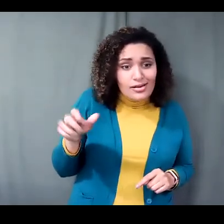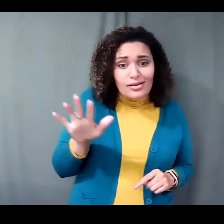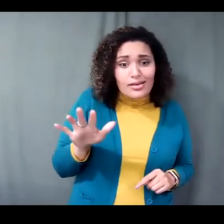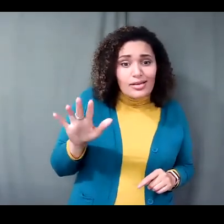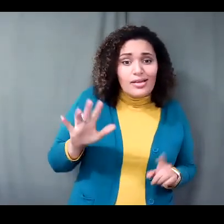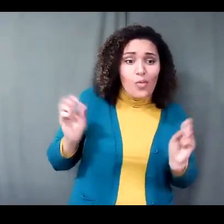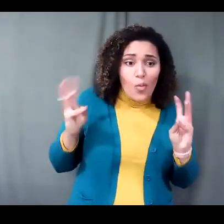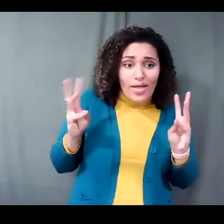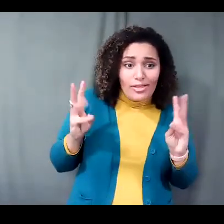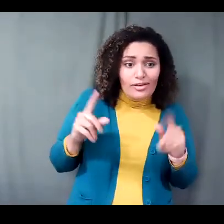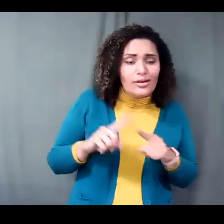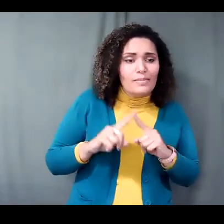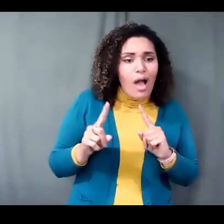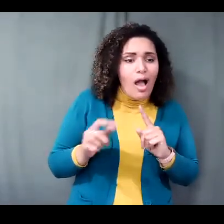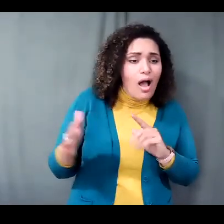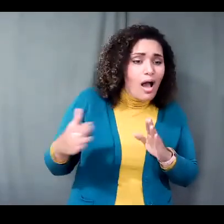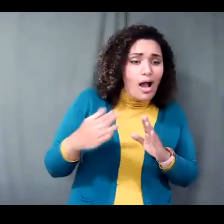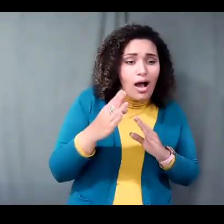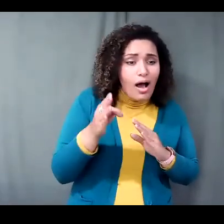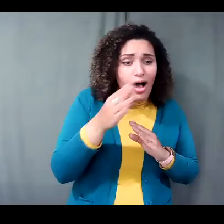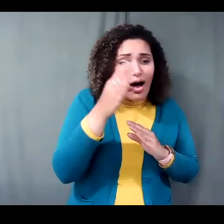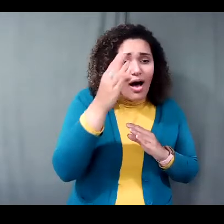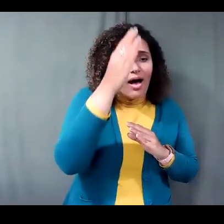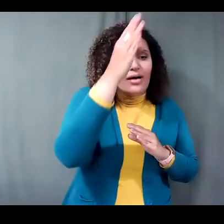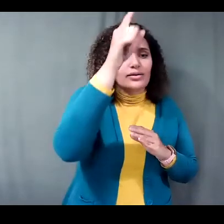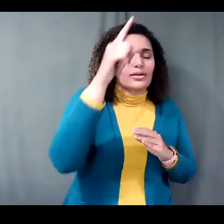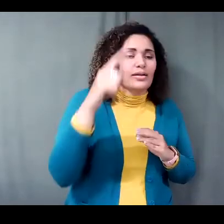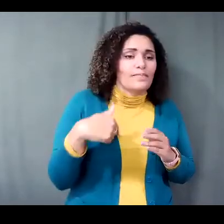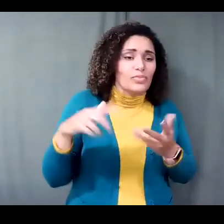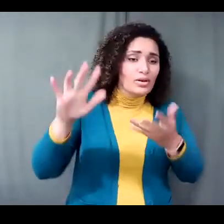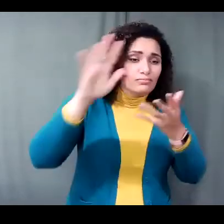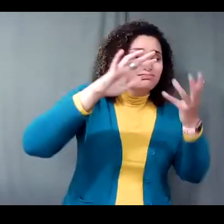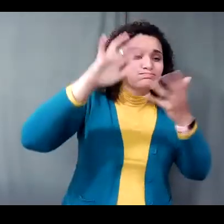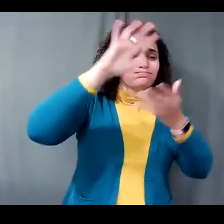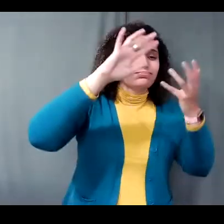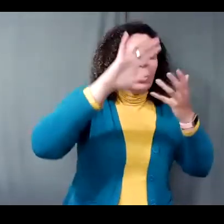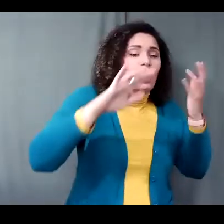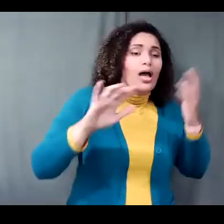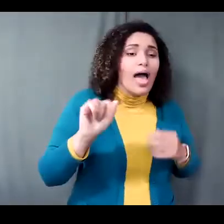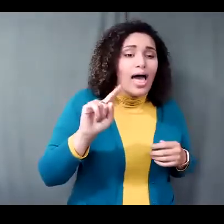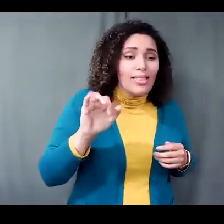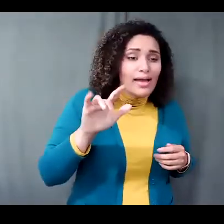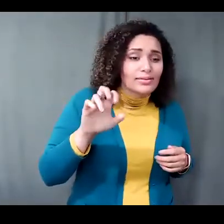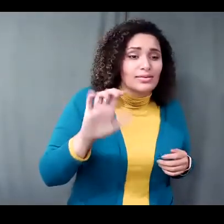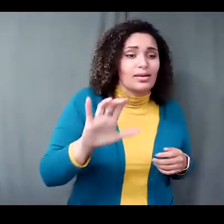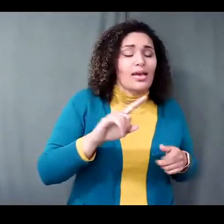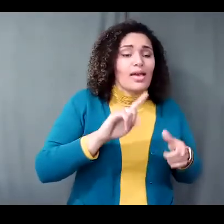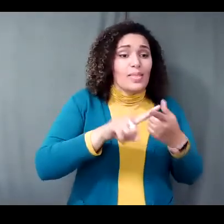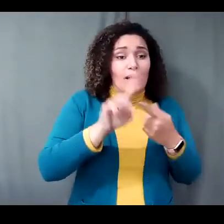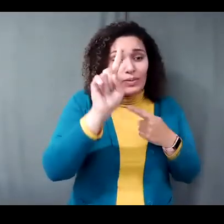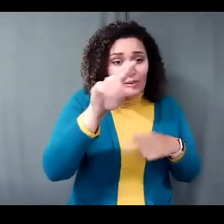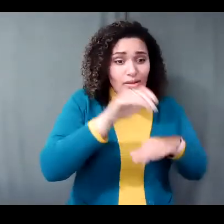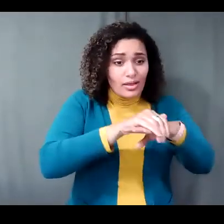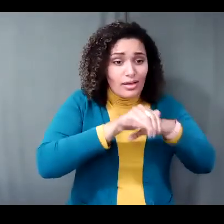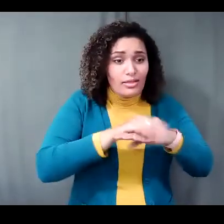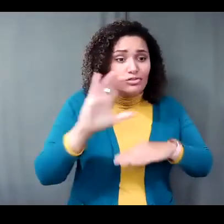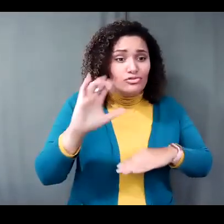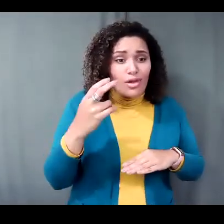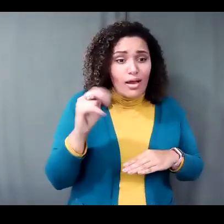go all the way up and through those kind of stormy seas and across the Atlantic, and then up to get to the English Channel, you have just a